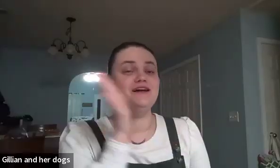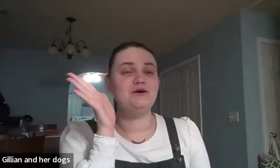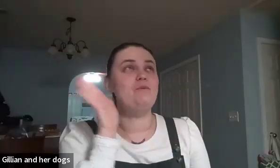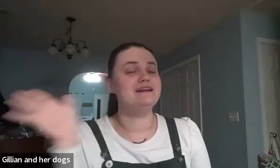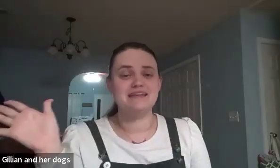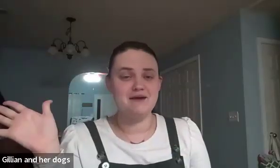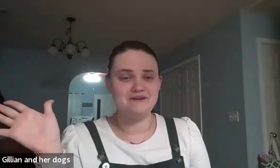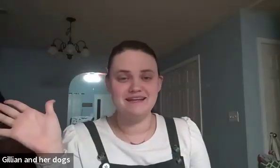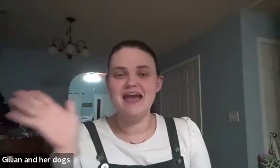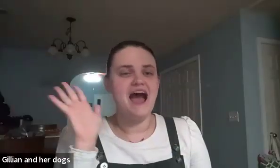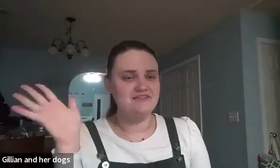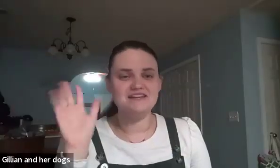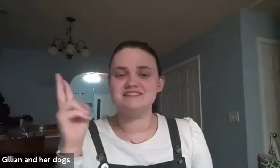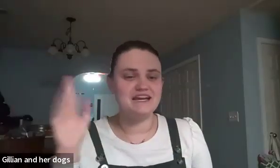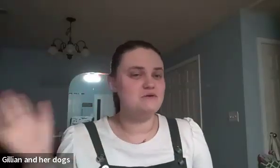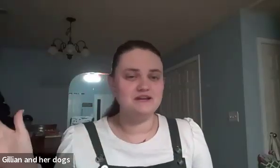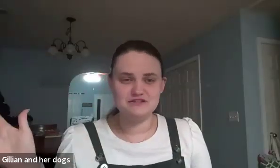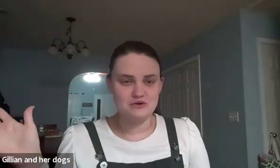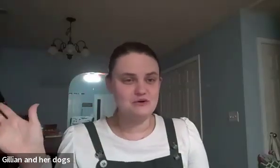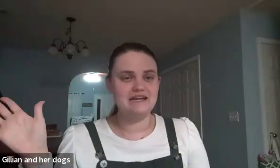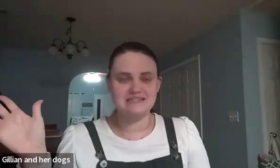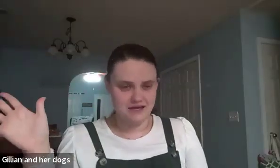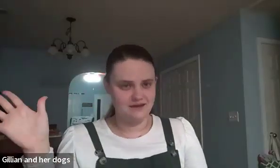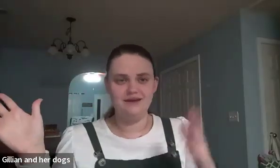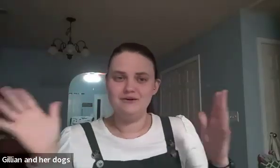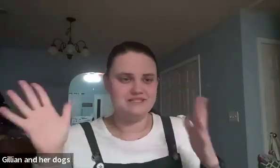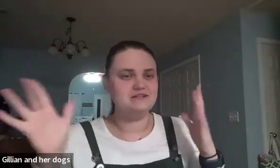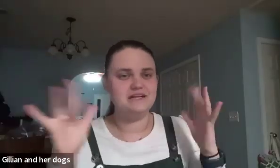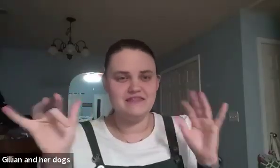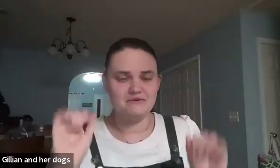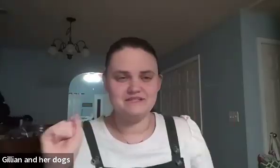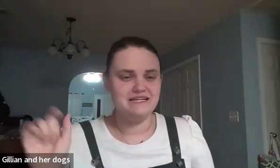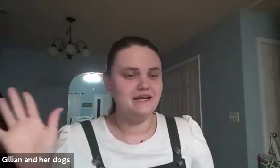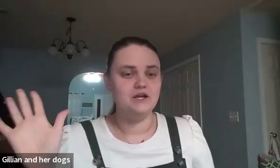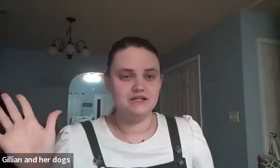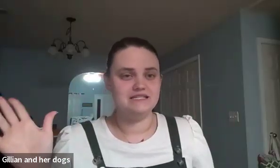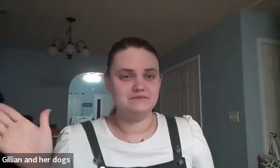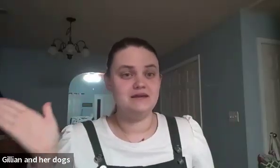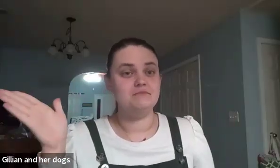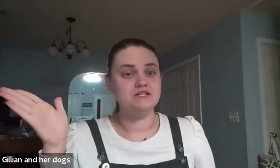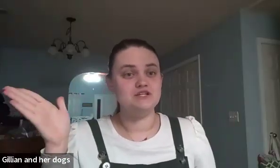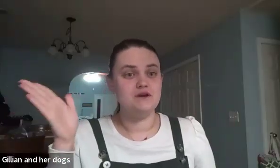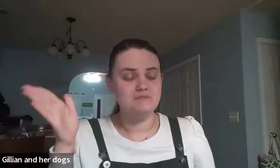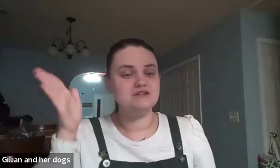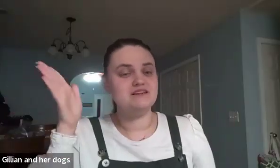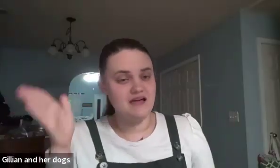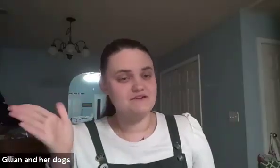not know what is happening. I think it's the second week of school, and it's like we're still getting in that routine. Goodness me. But so numbers 11